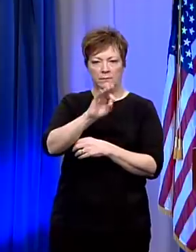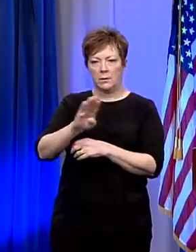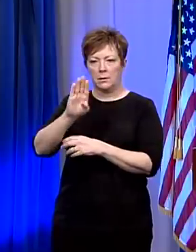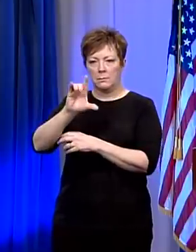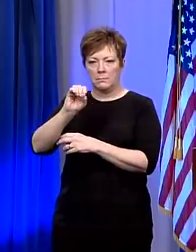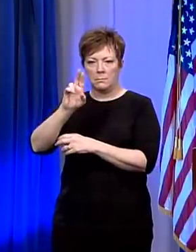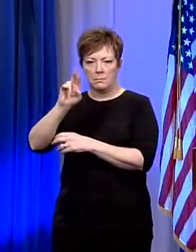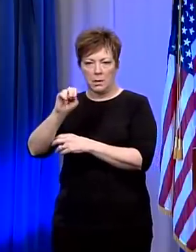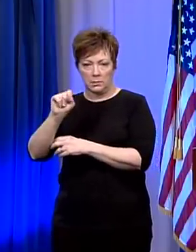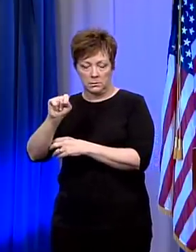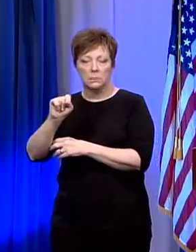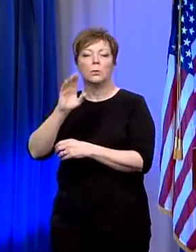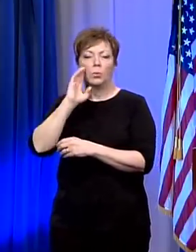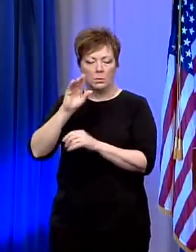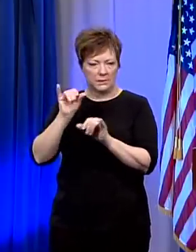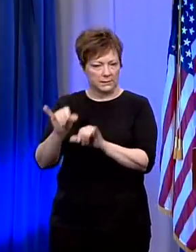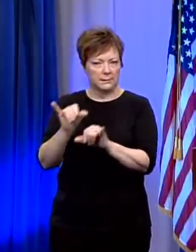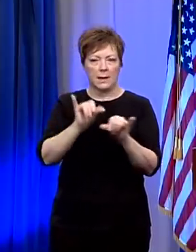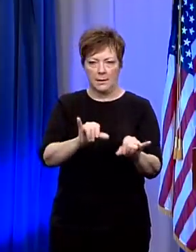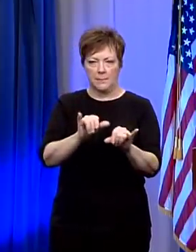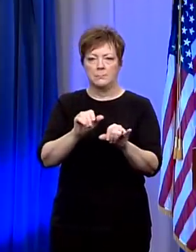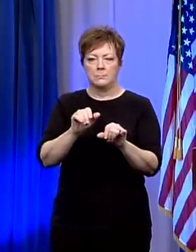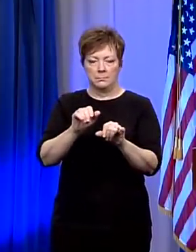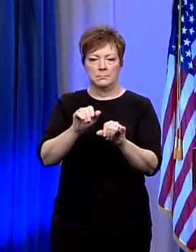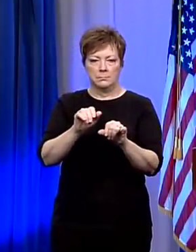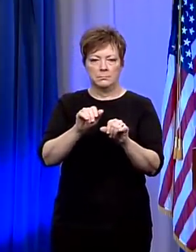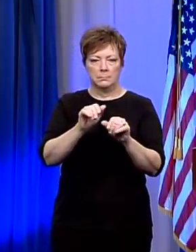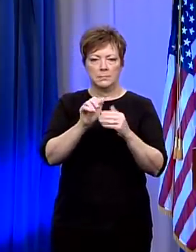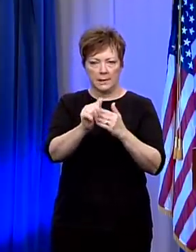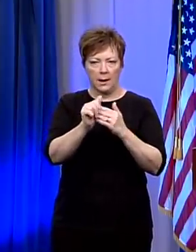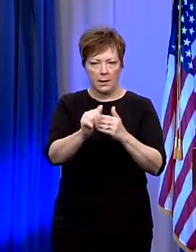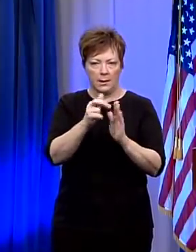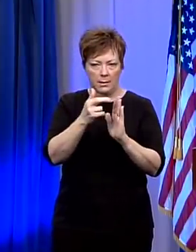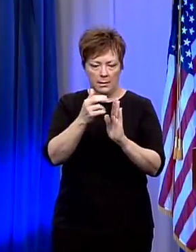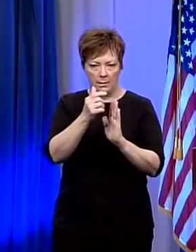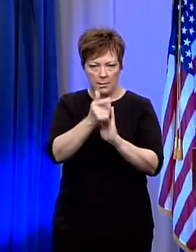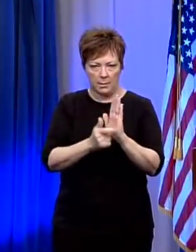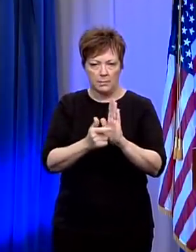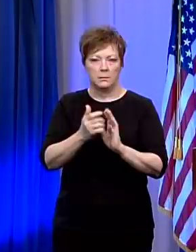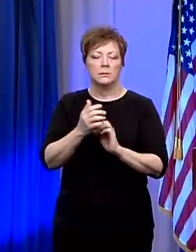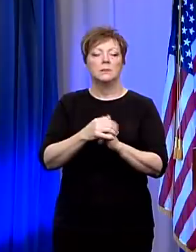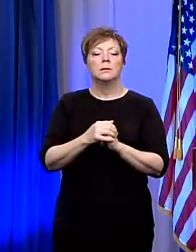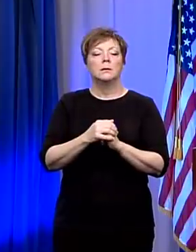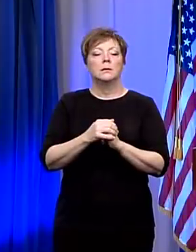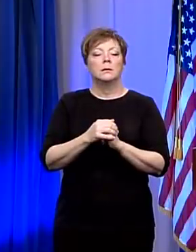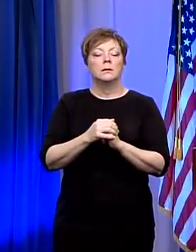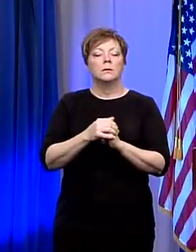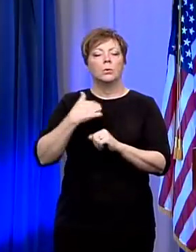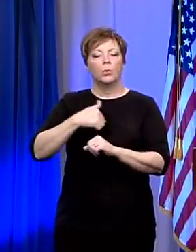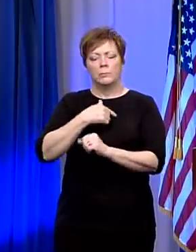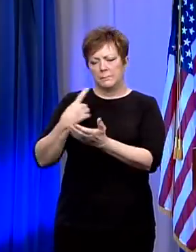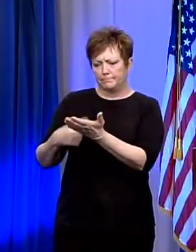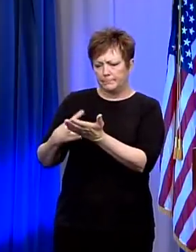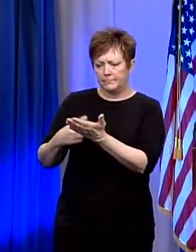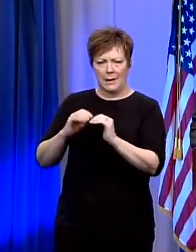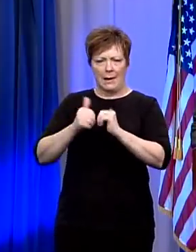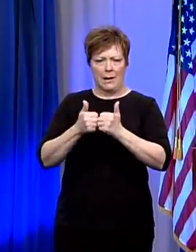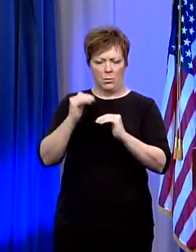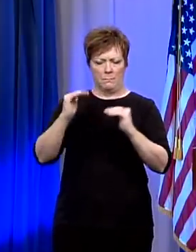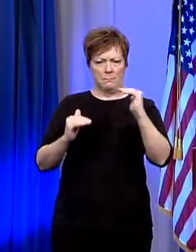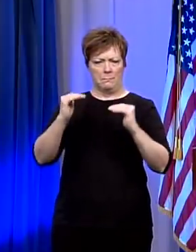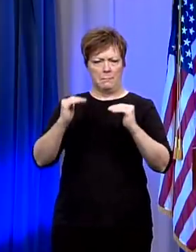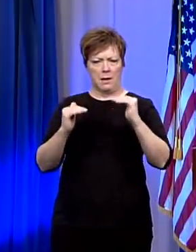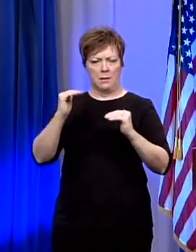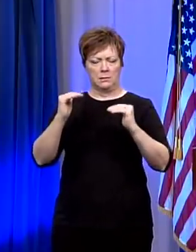or at least very similar to that. We have spent a lot of time in discussion debating about how we balance